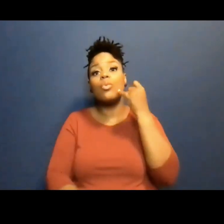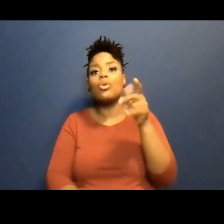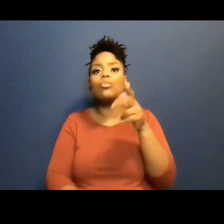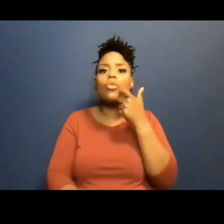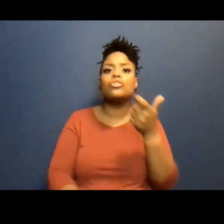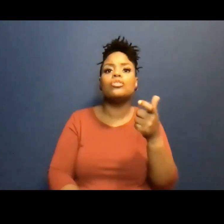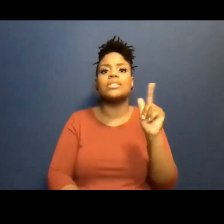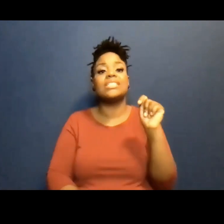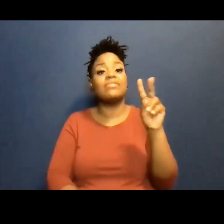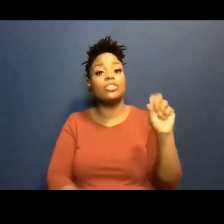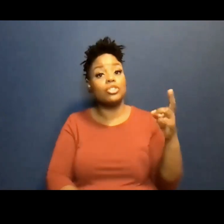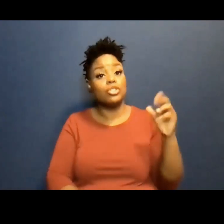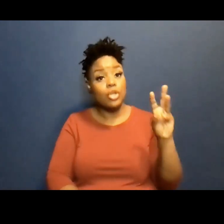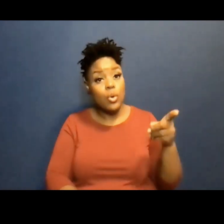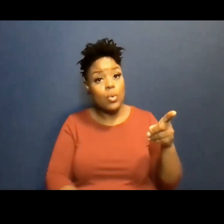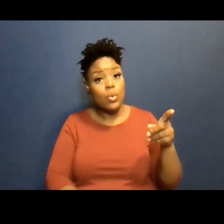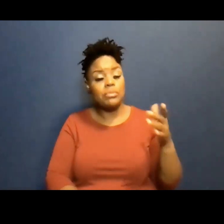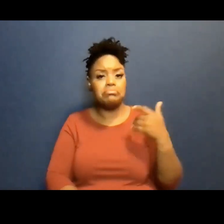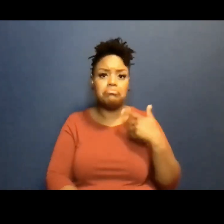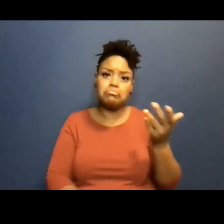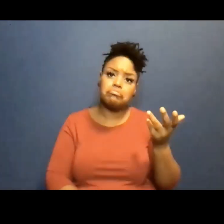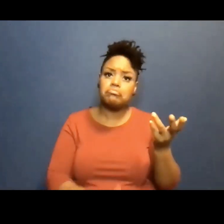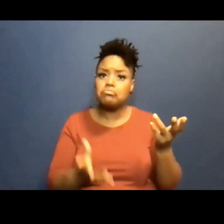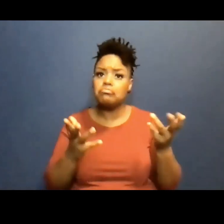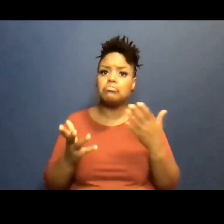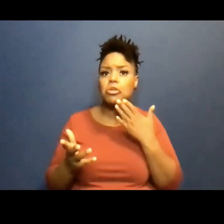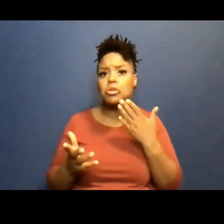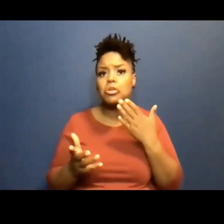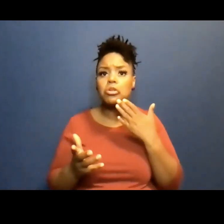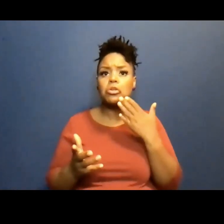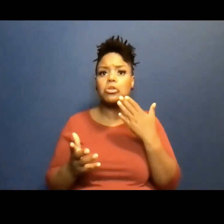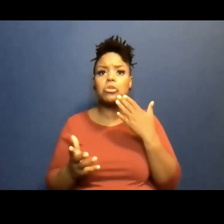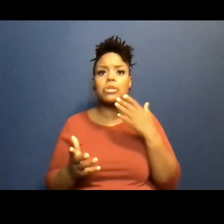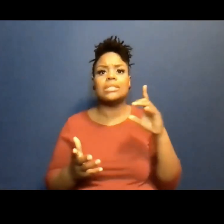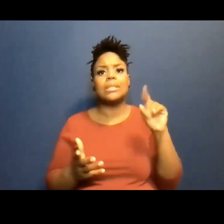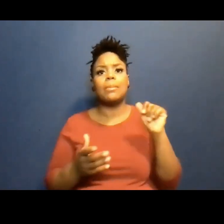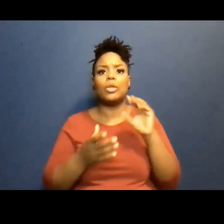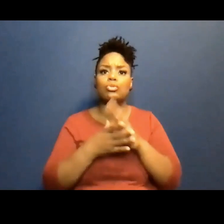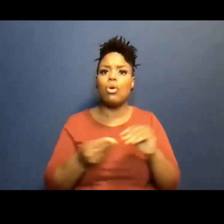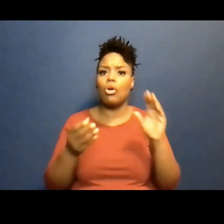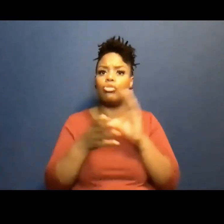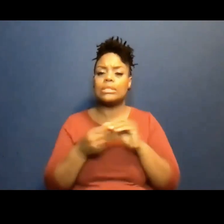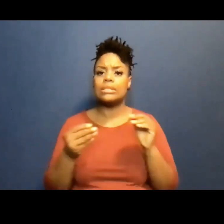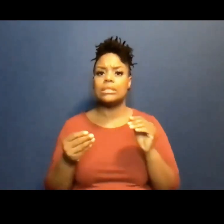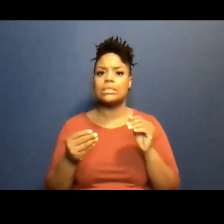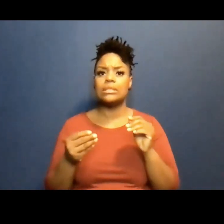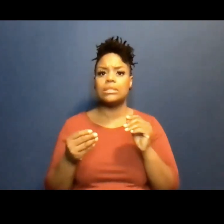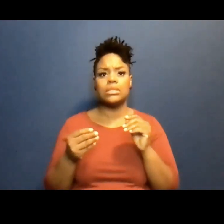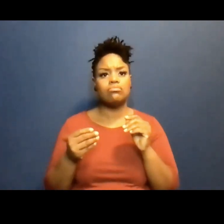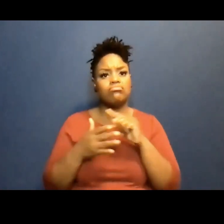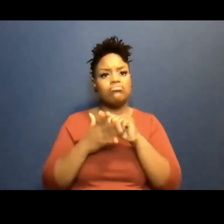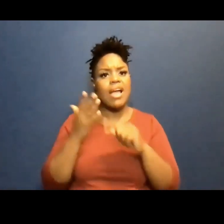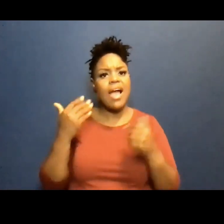pretty decent disabled storylines, check out Away. That's available on